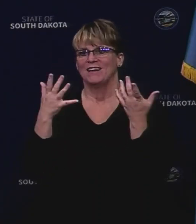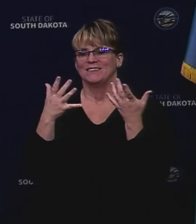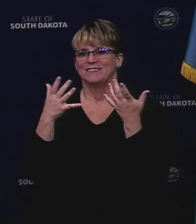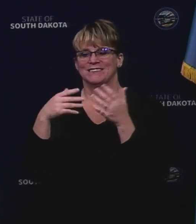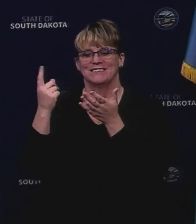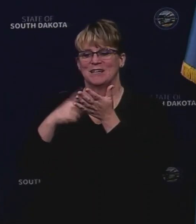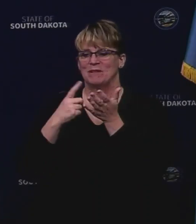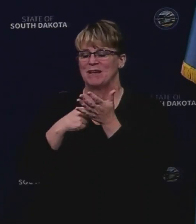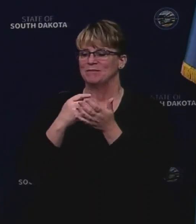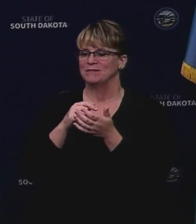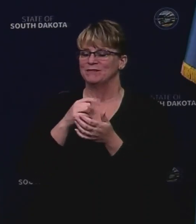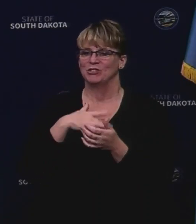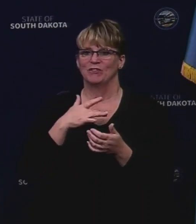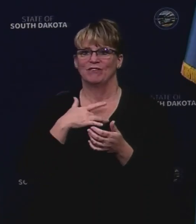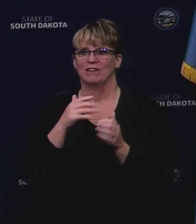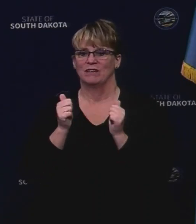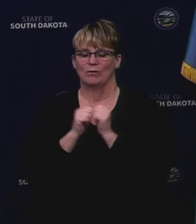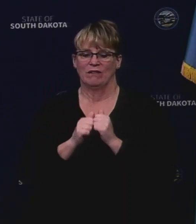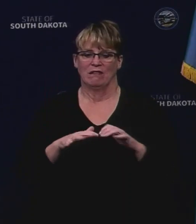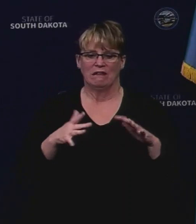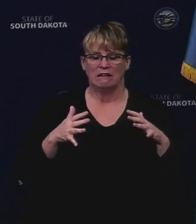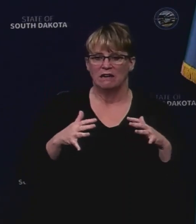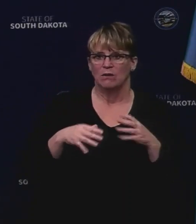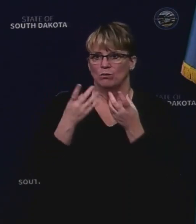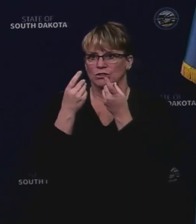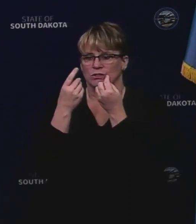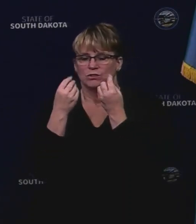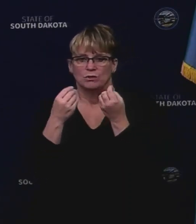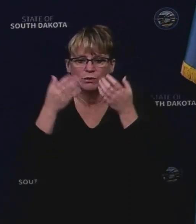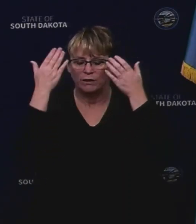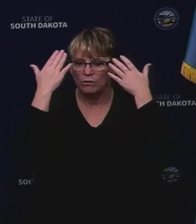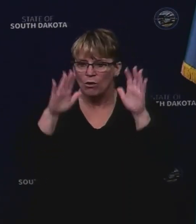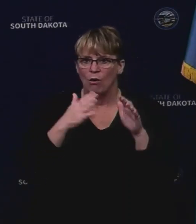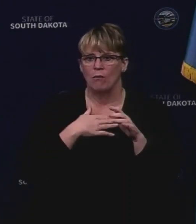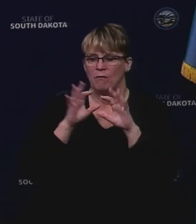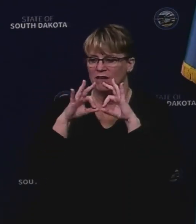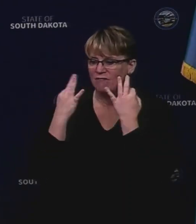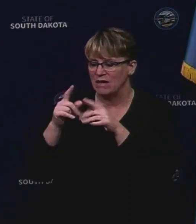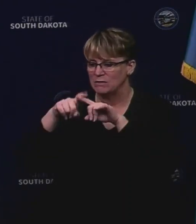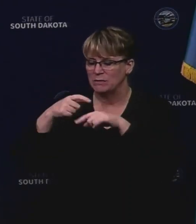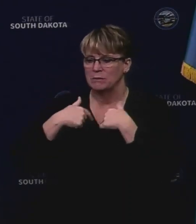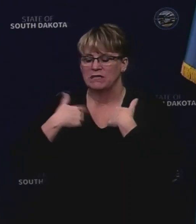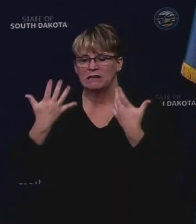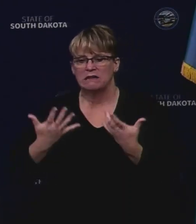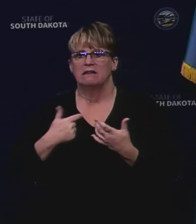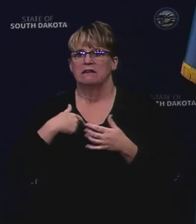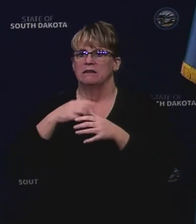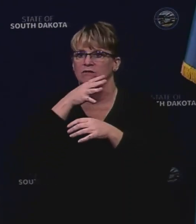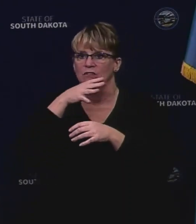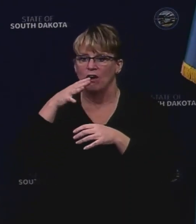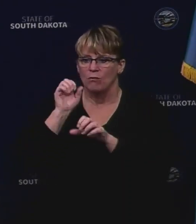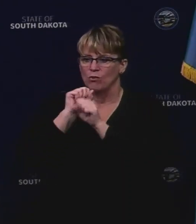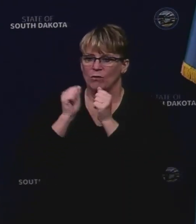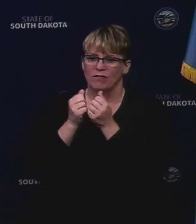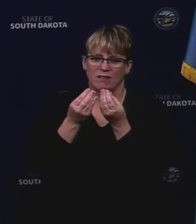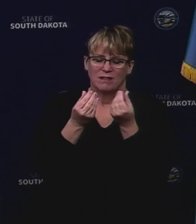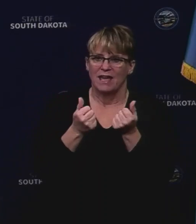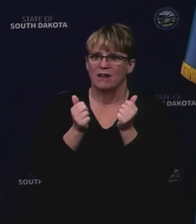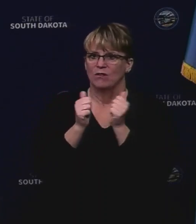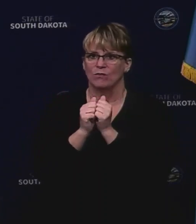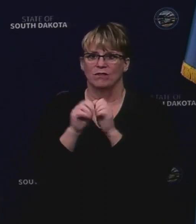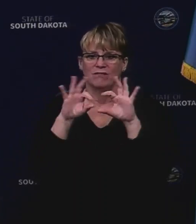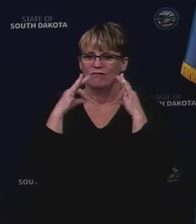losing hand and you're dealing with anxiety and you know that people are depending on you and that you're farming and working on land that's been in your